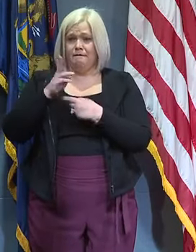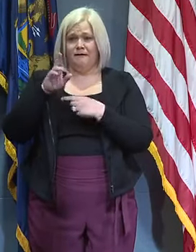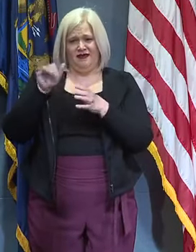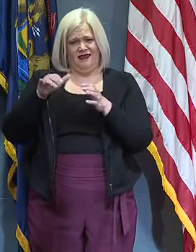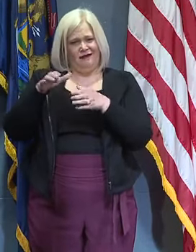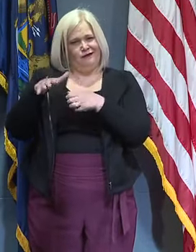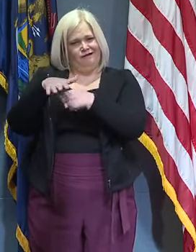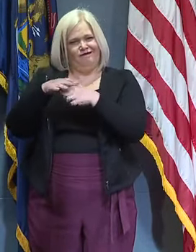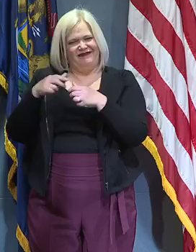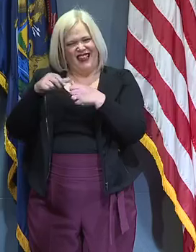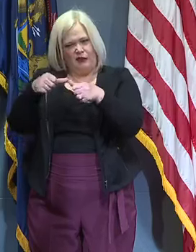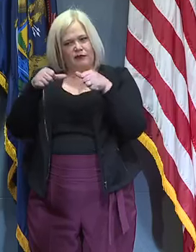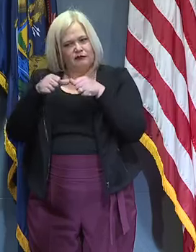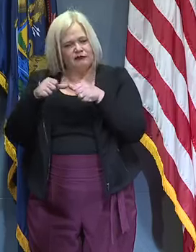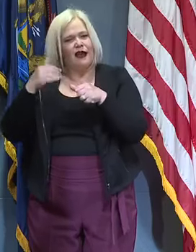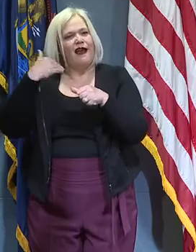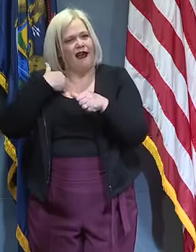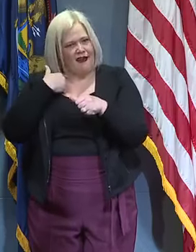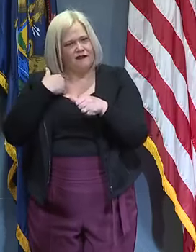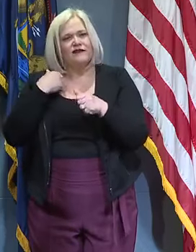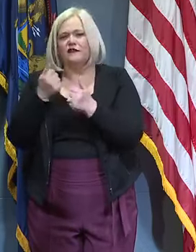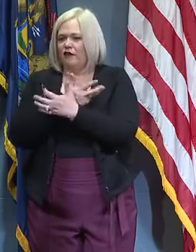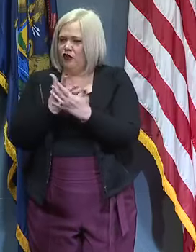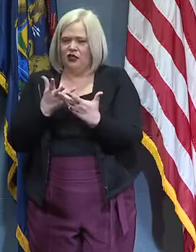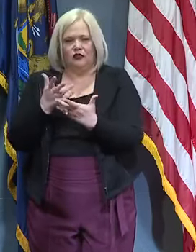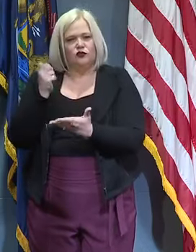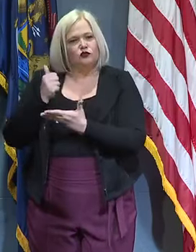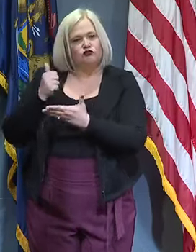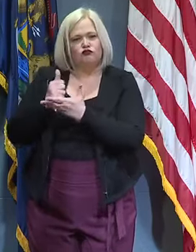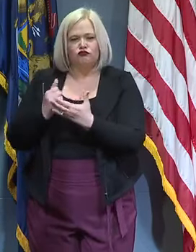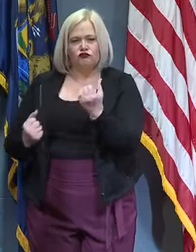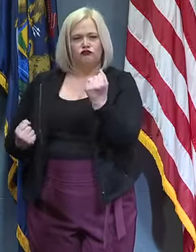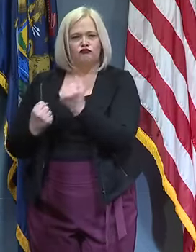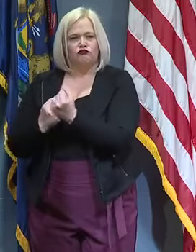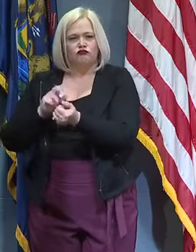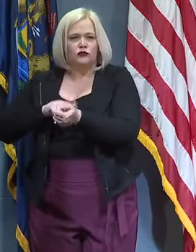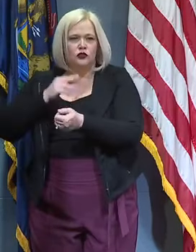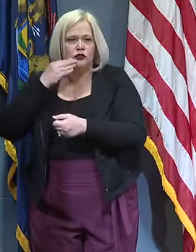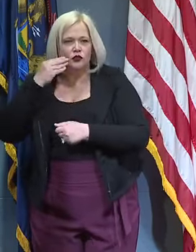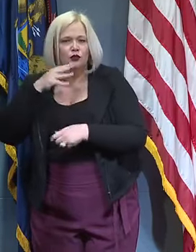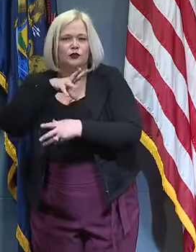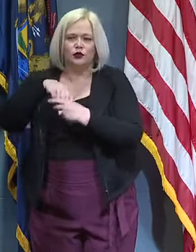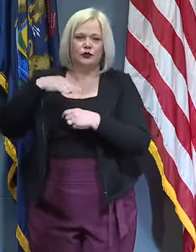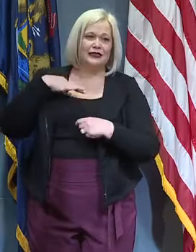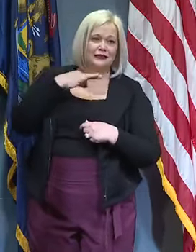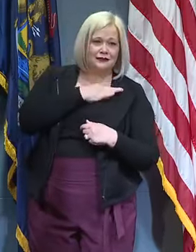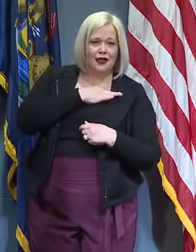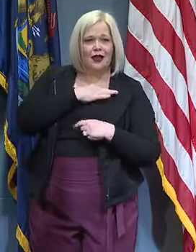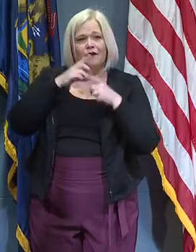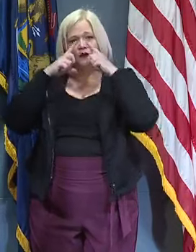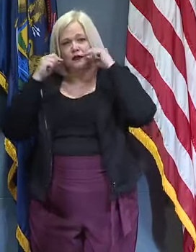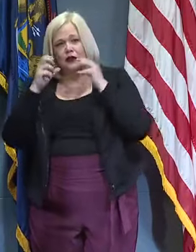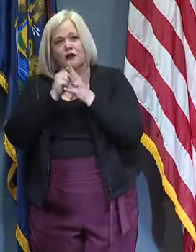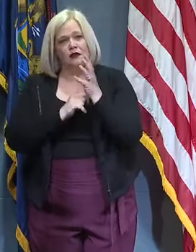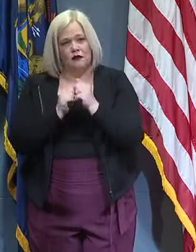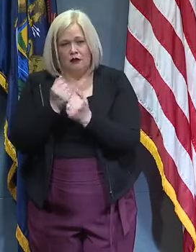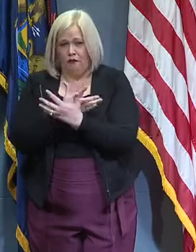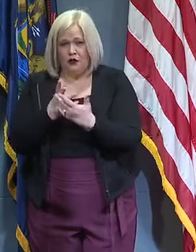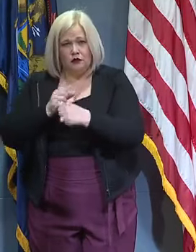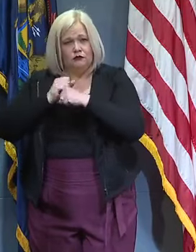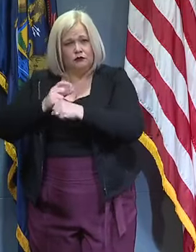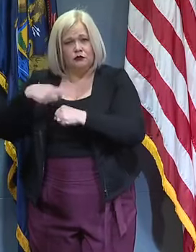the personal protective equipment to be able to take care of these nursing home residents safely. Focusing on our most